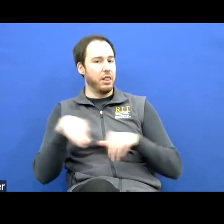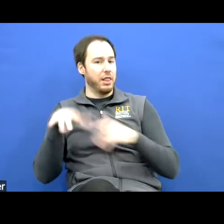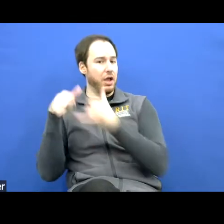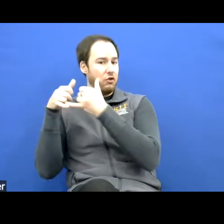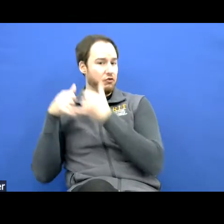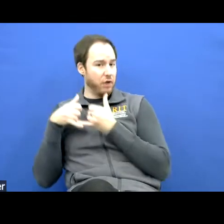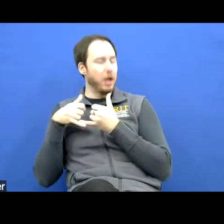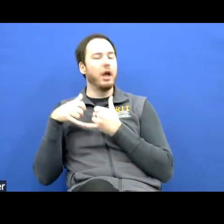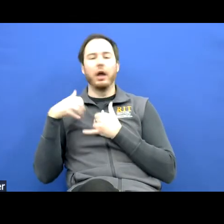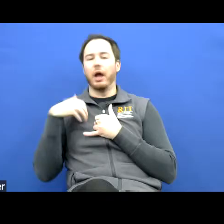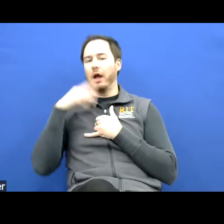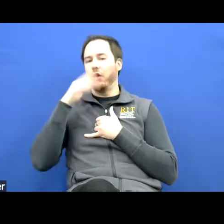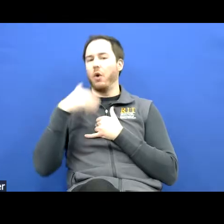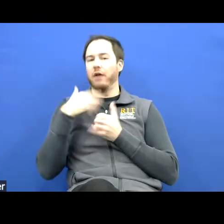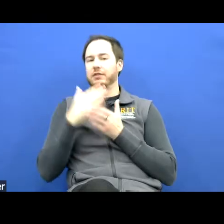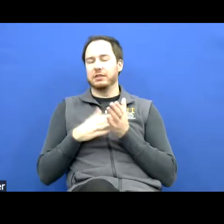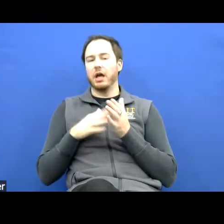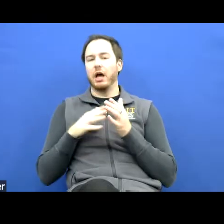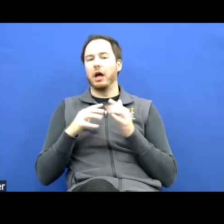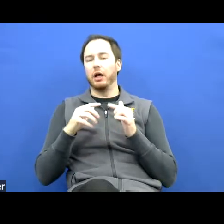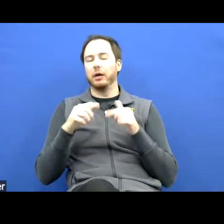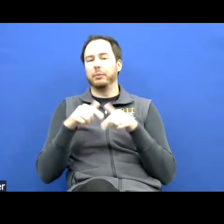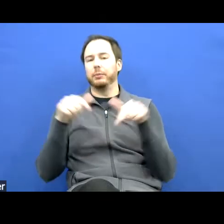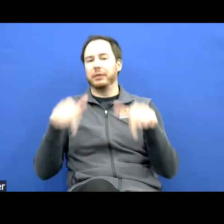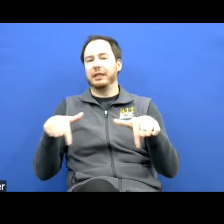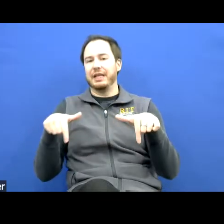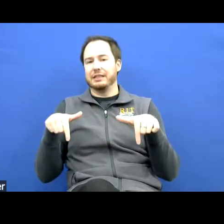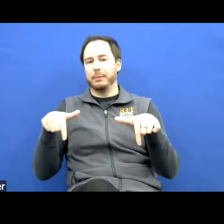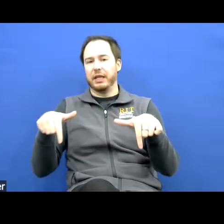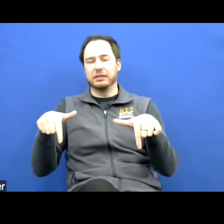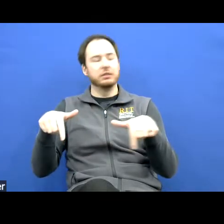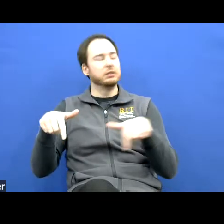there's some easements as well as some